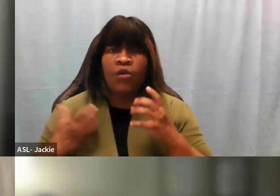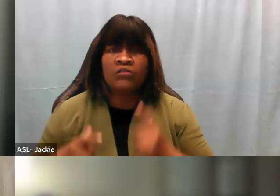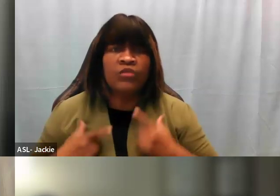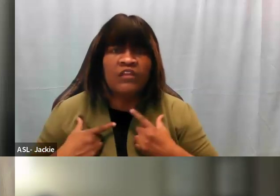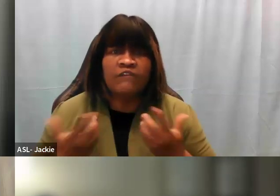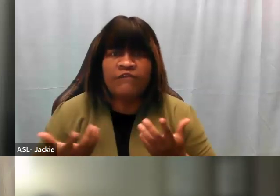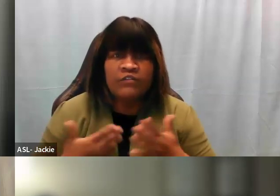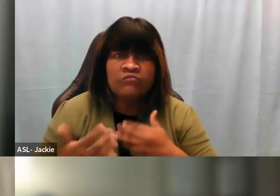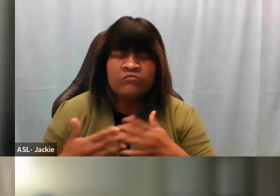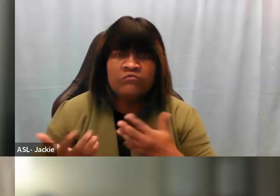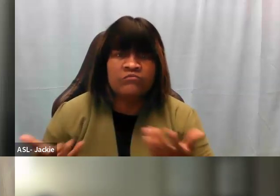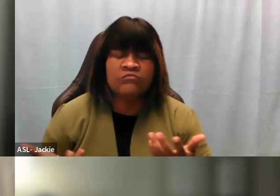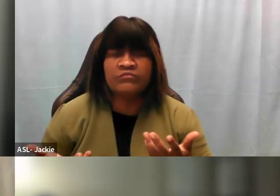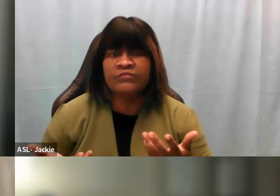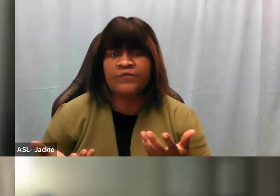them.